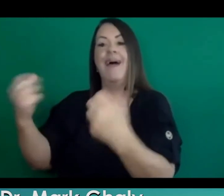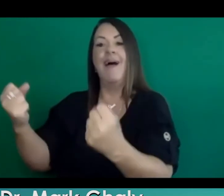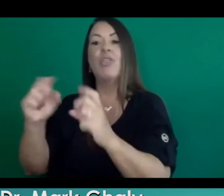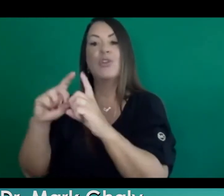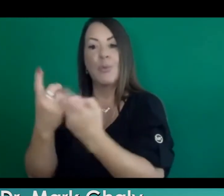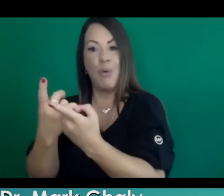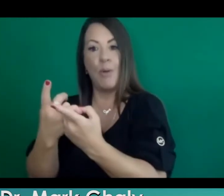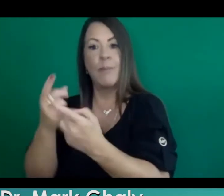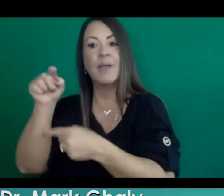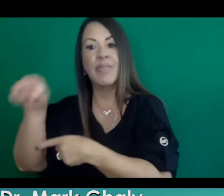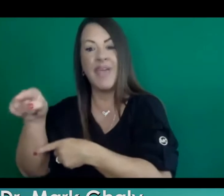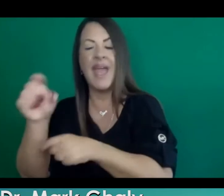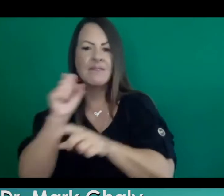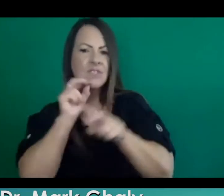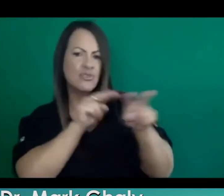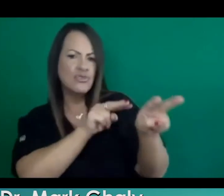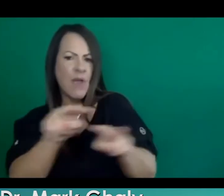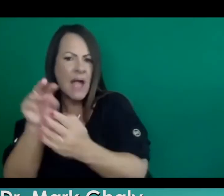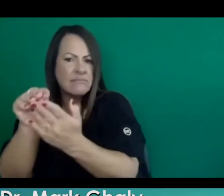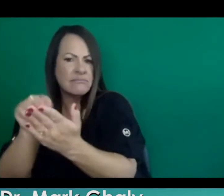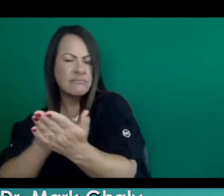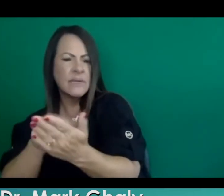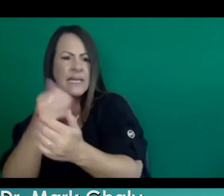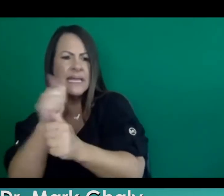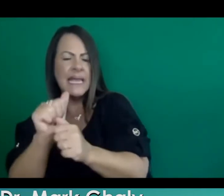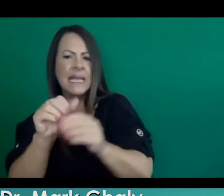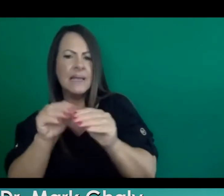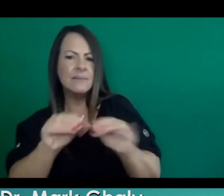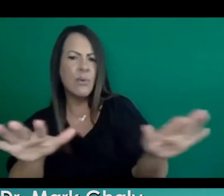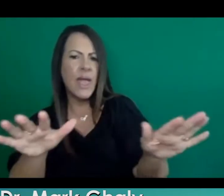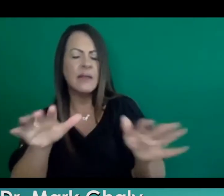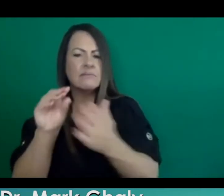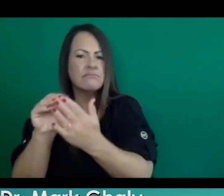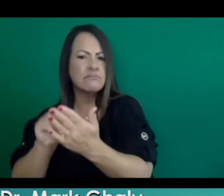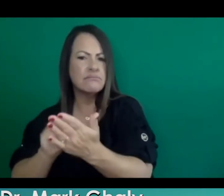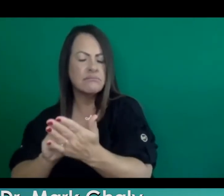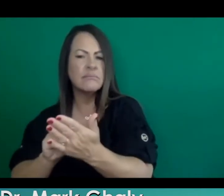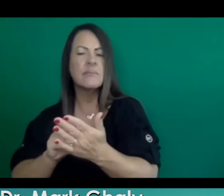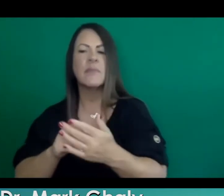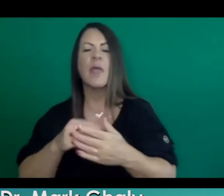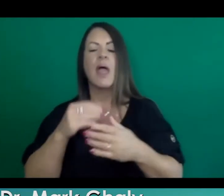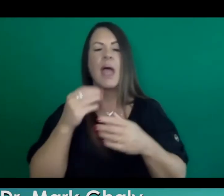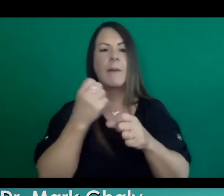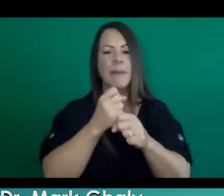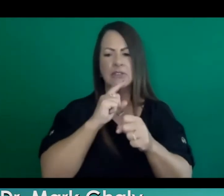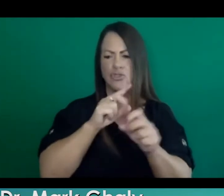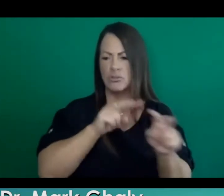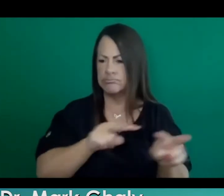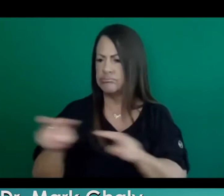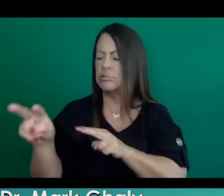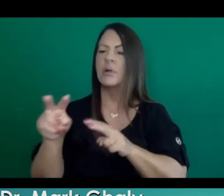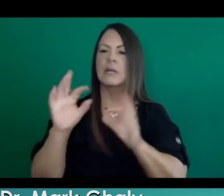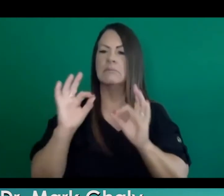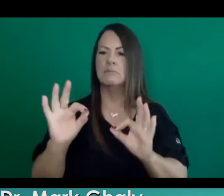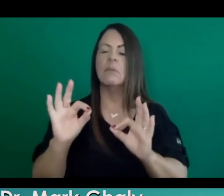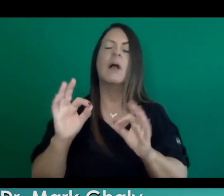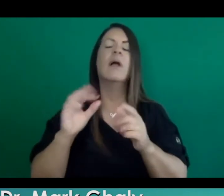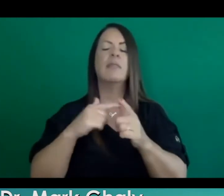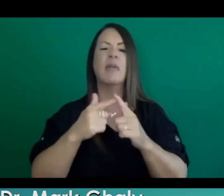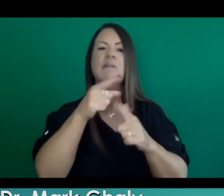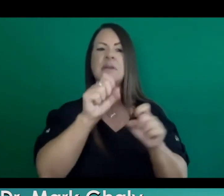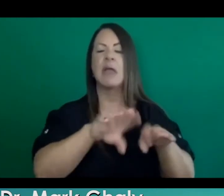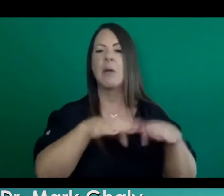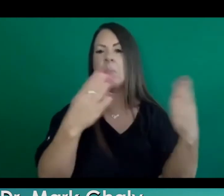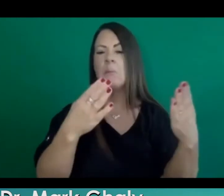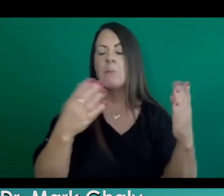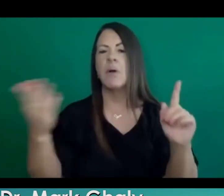to track transmission closely as we begin to consider bringing students back. And that is a decision that is a